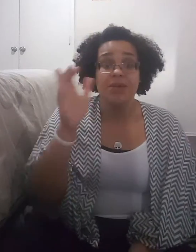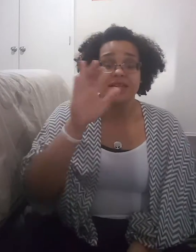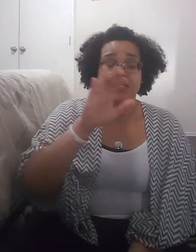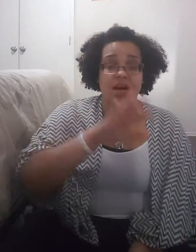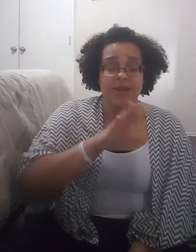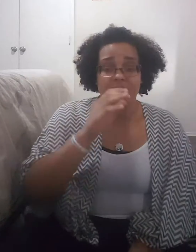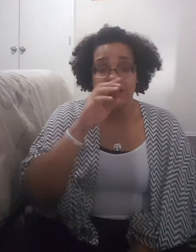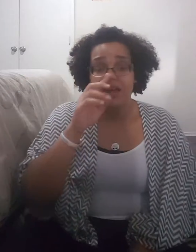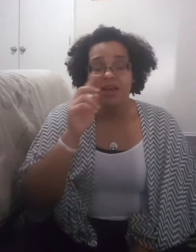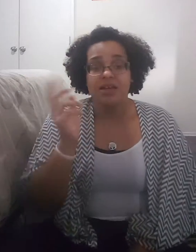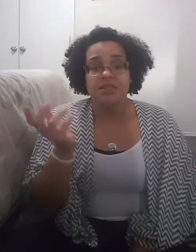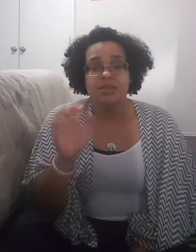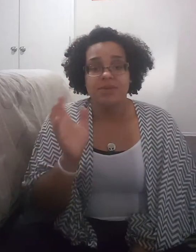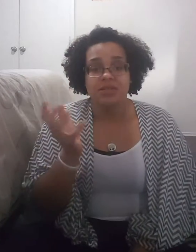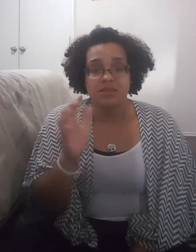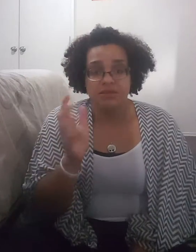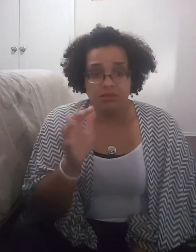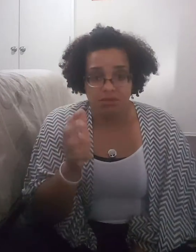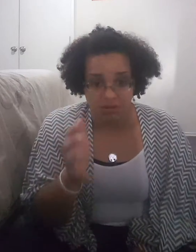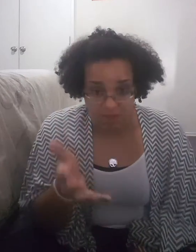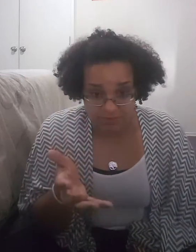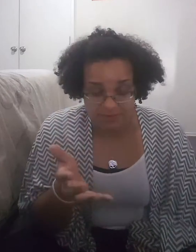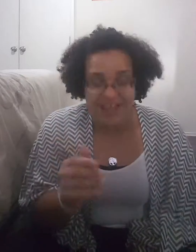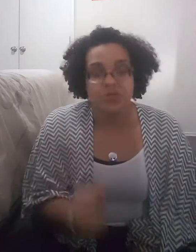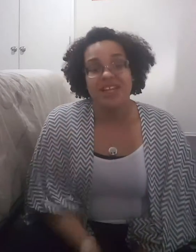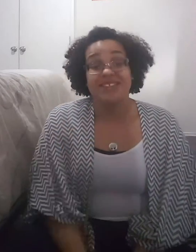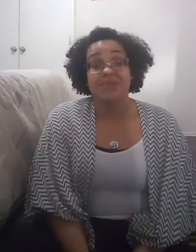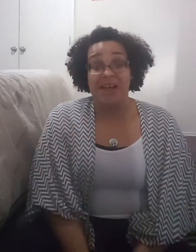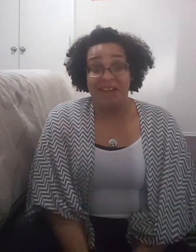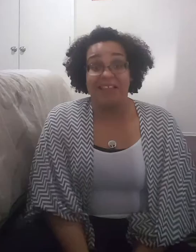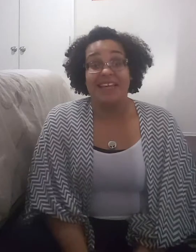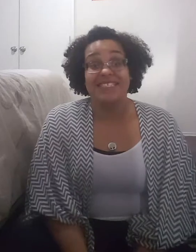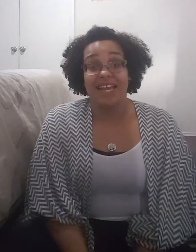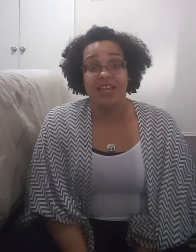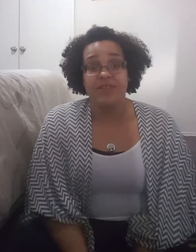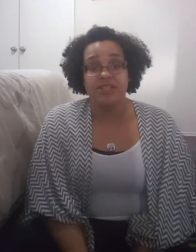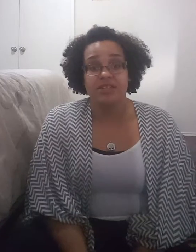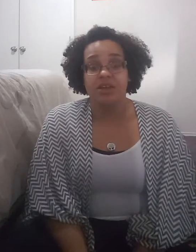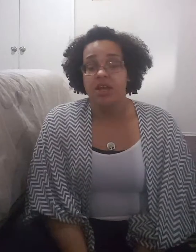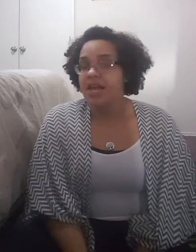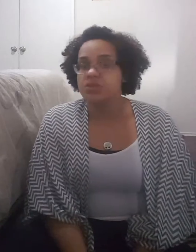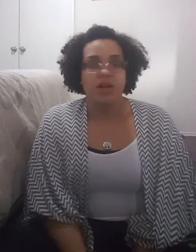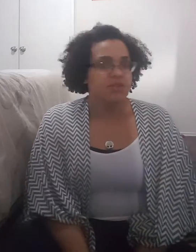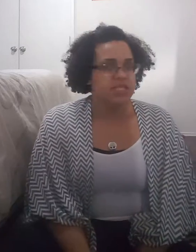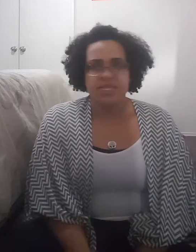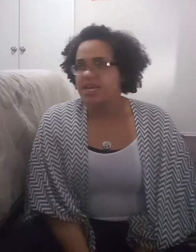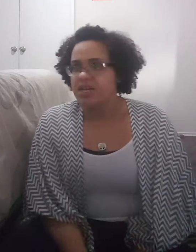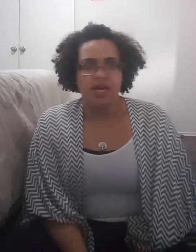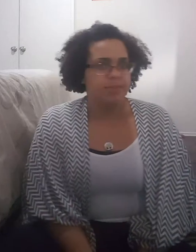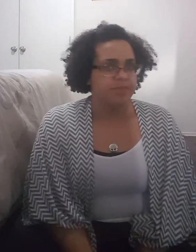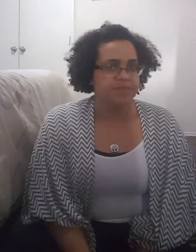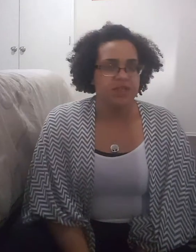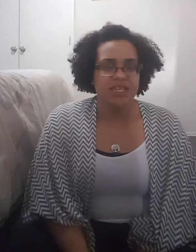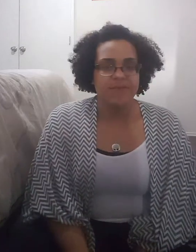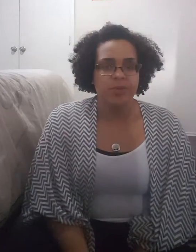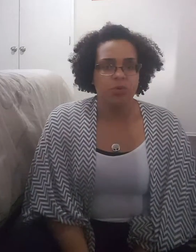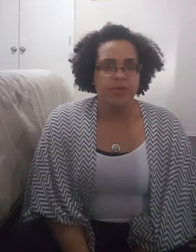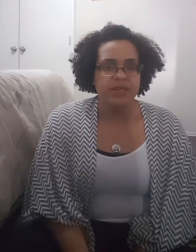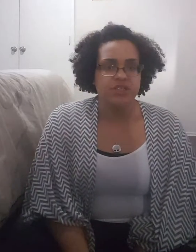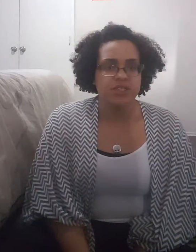to dominant, because it ends up making that's what it ends up sounding like in sign language. And it's one of those things that deaf people will be just going